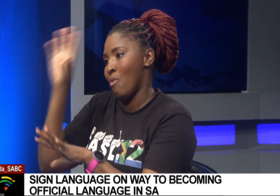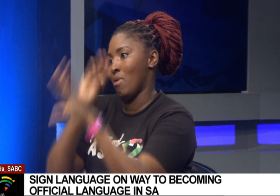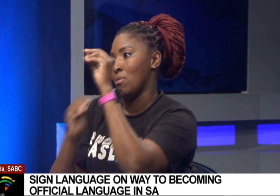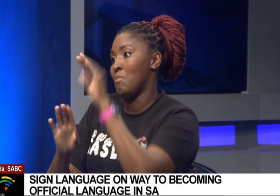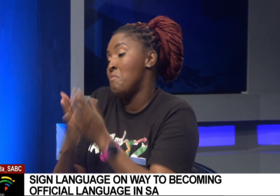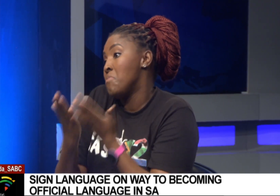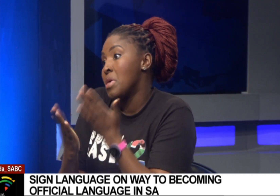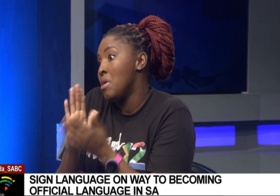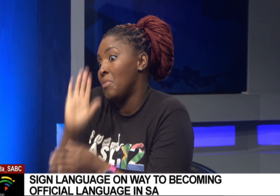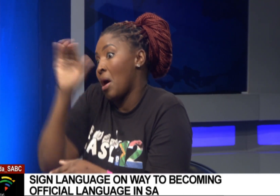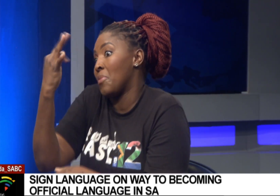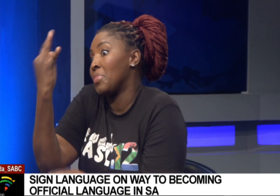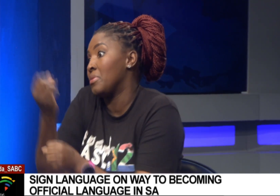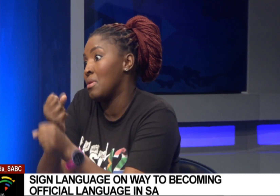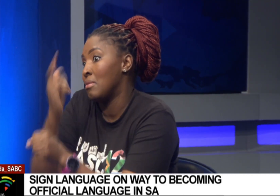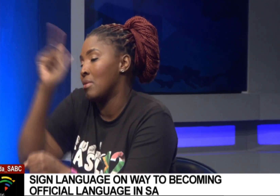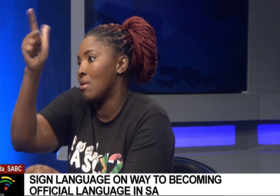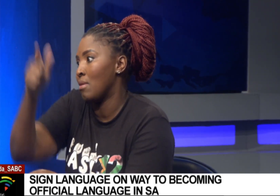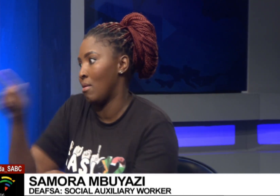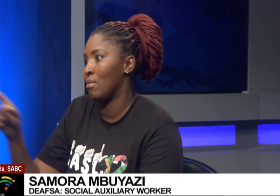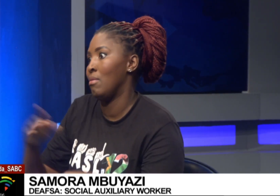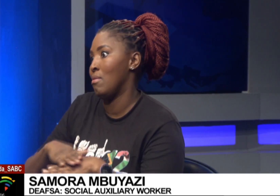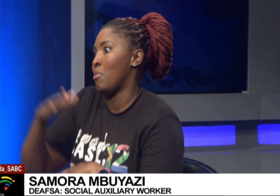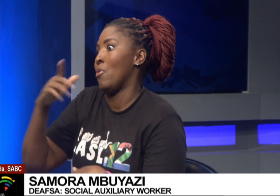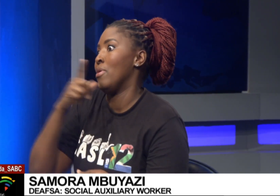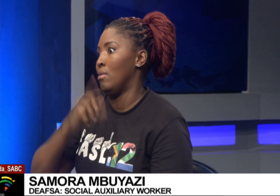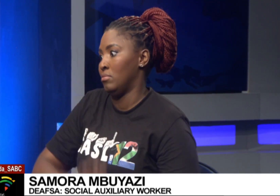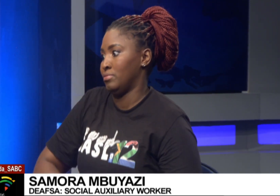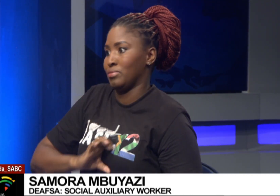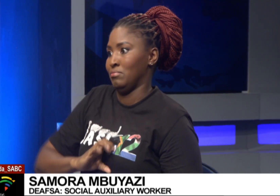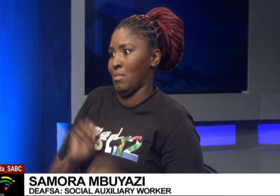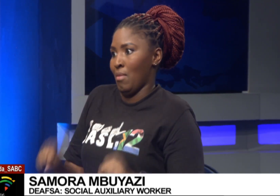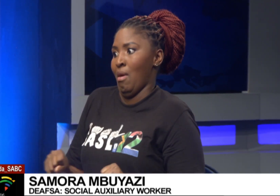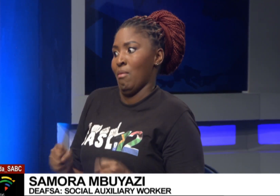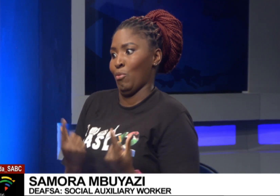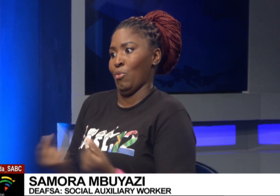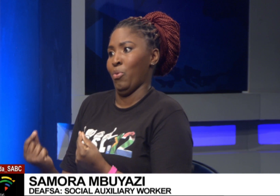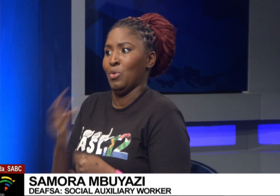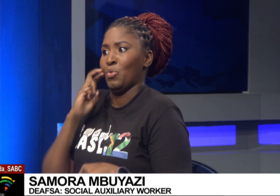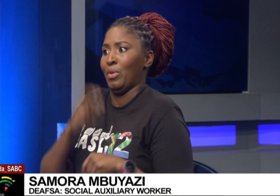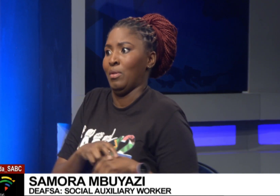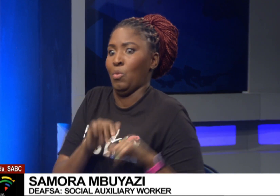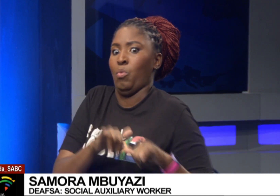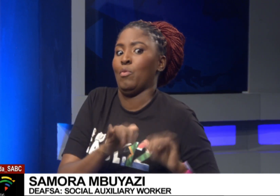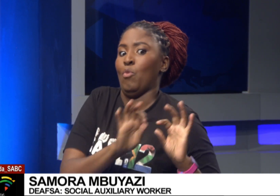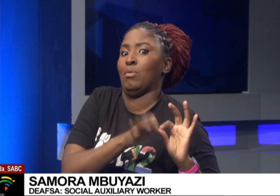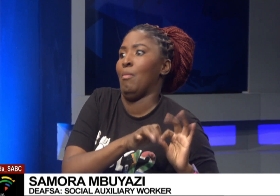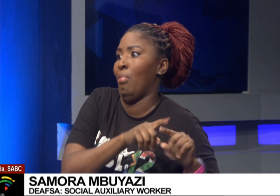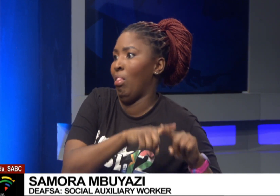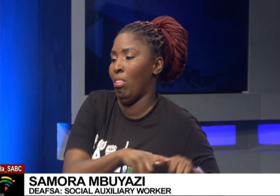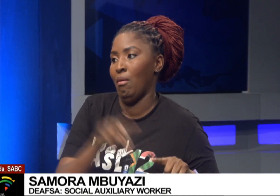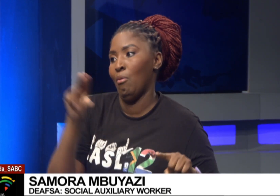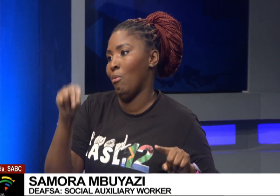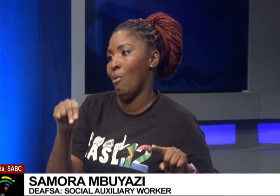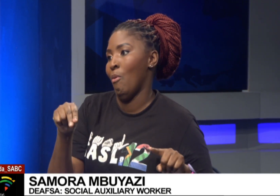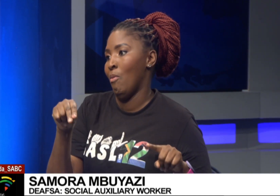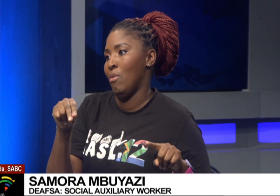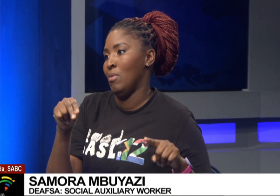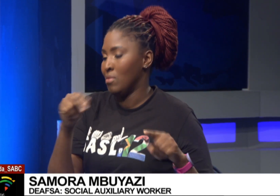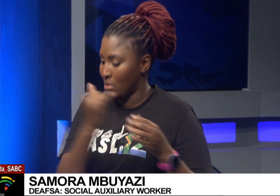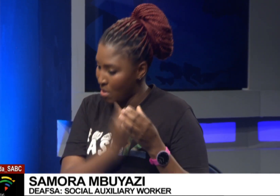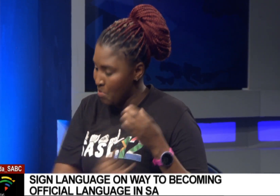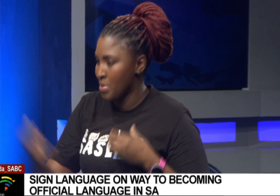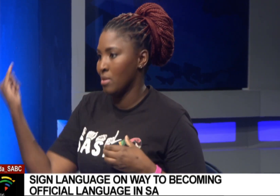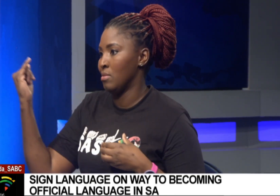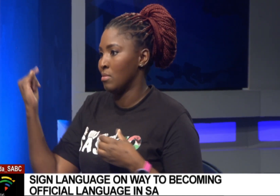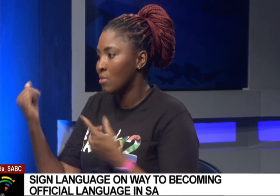part and learn sign language. So now I think throughout the month, actually, we will be having various activities, so that even